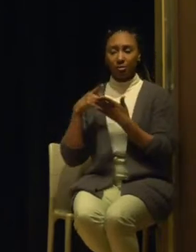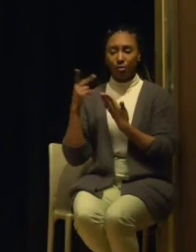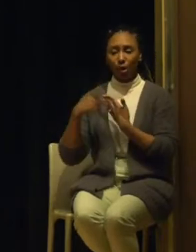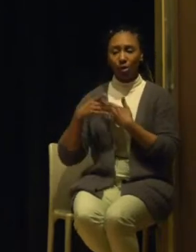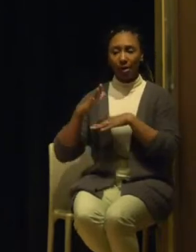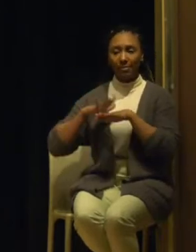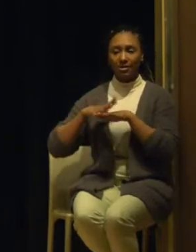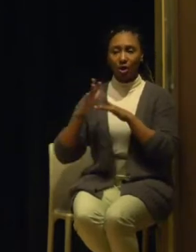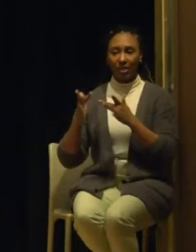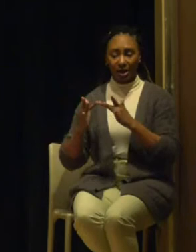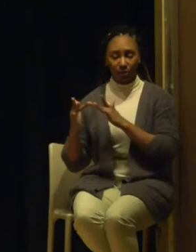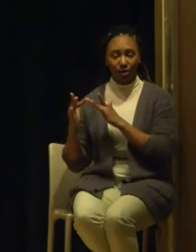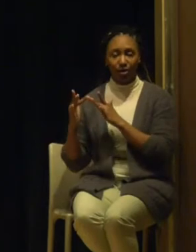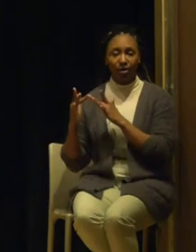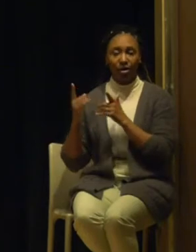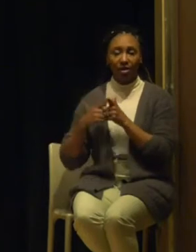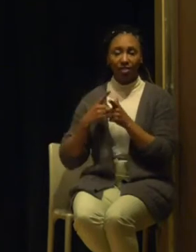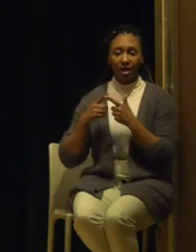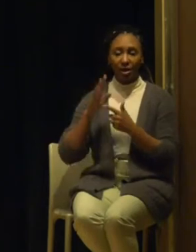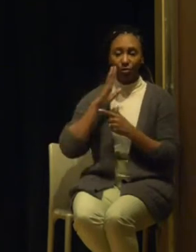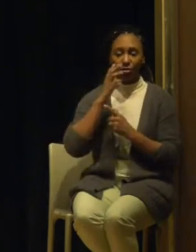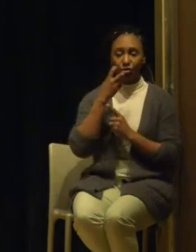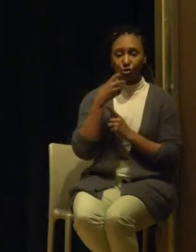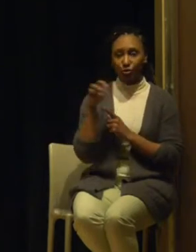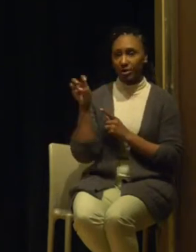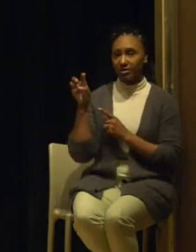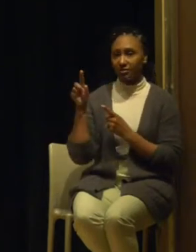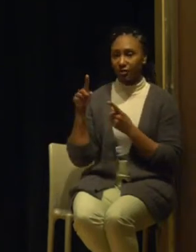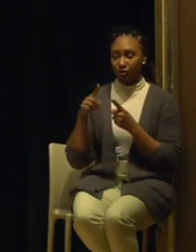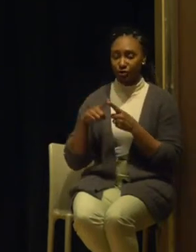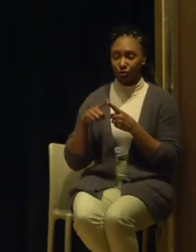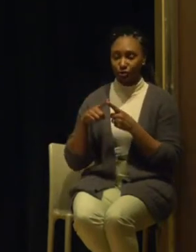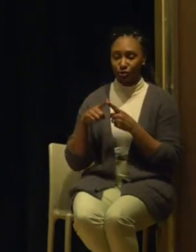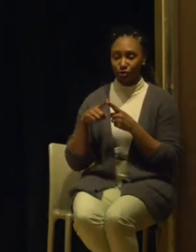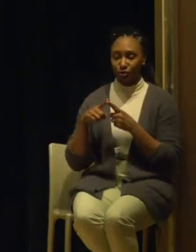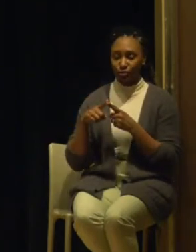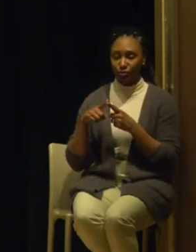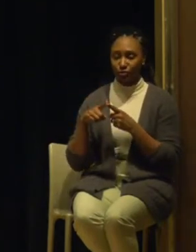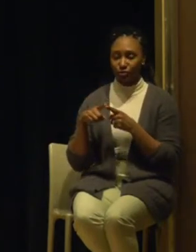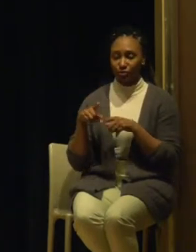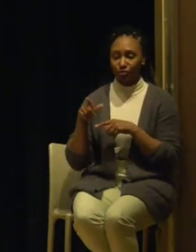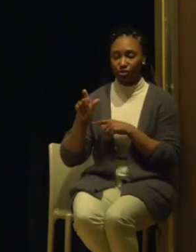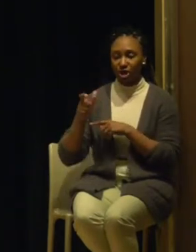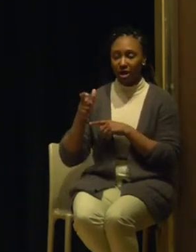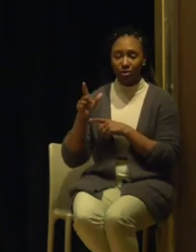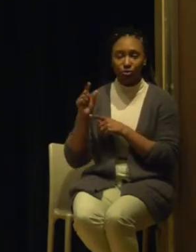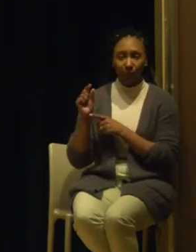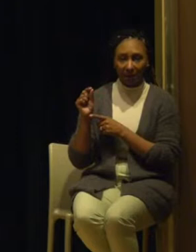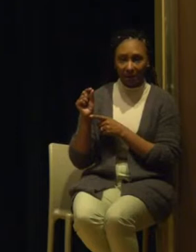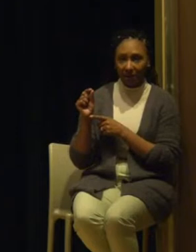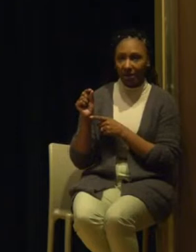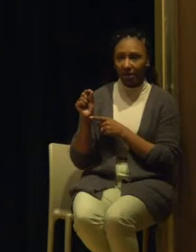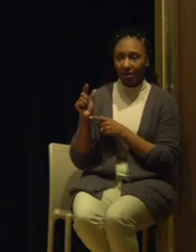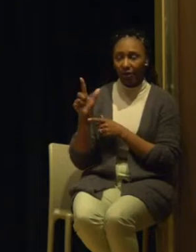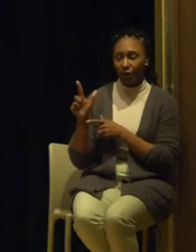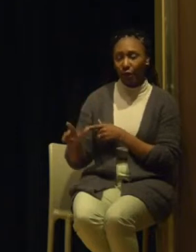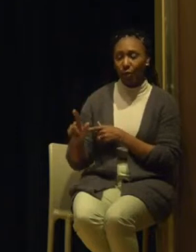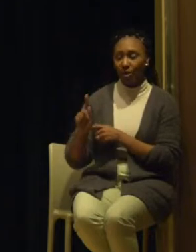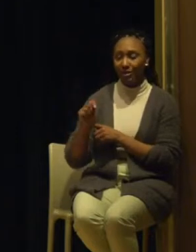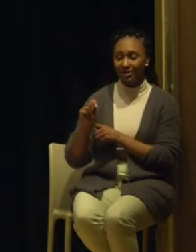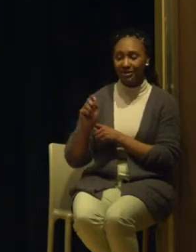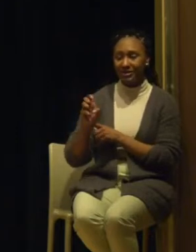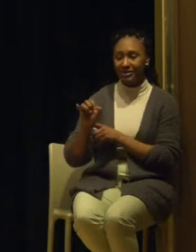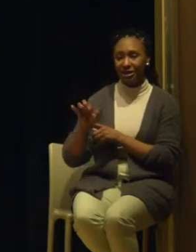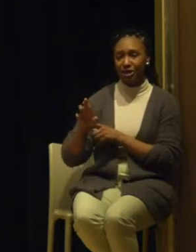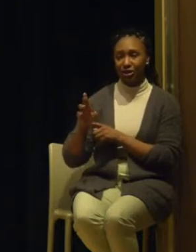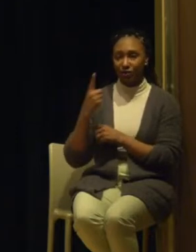networks, then it goes to like Channel 20 or, you know, the lower tier networks for mm-hmm. a few